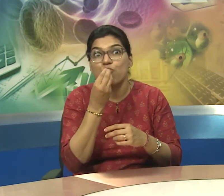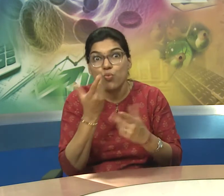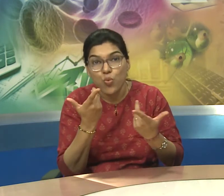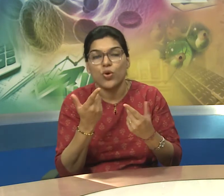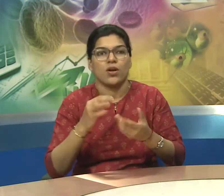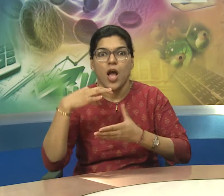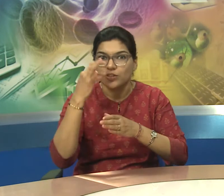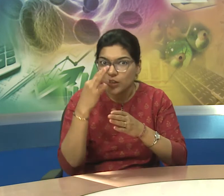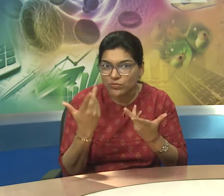Fourth point,